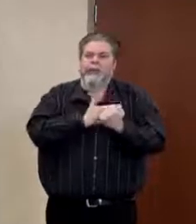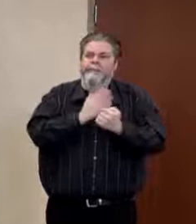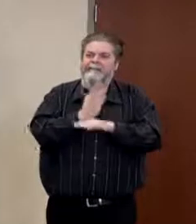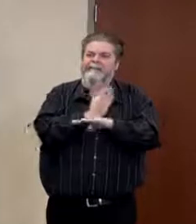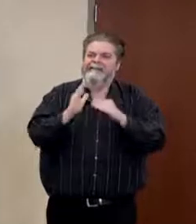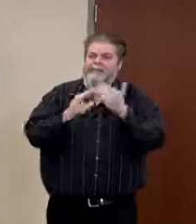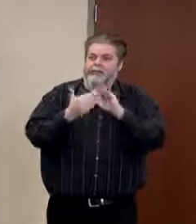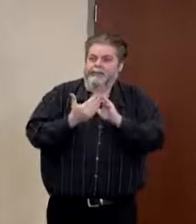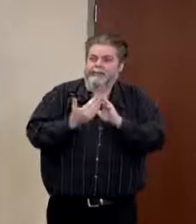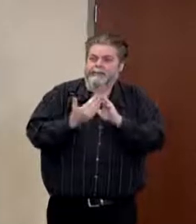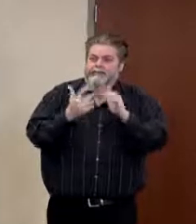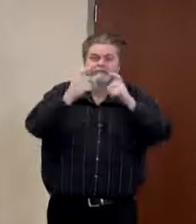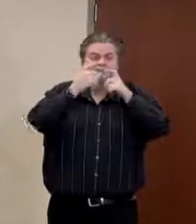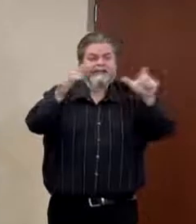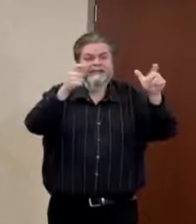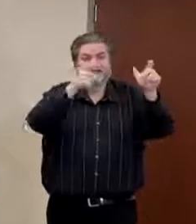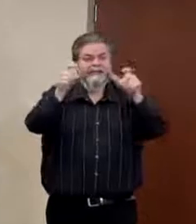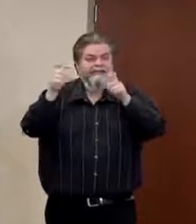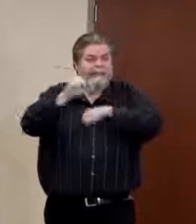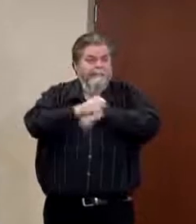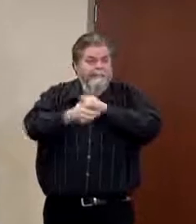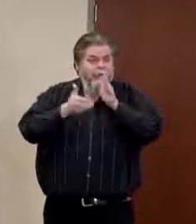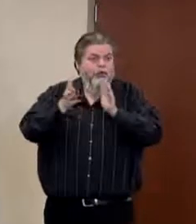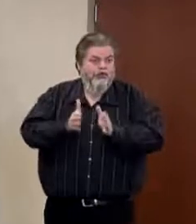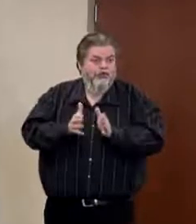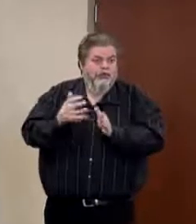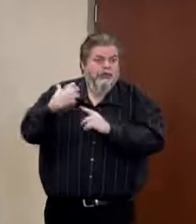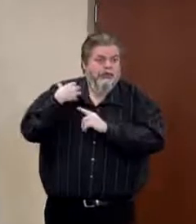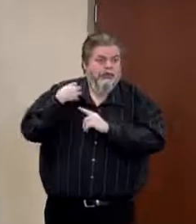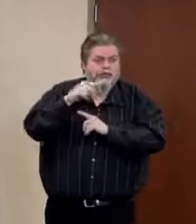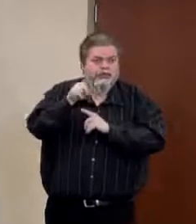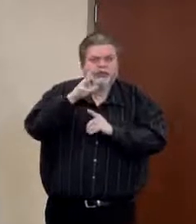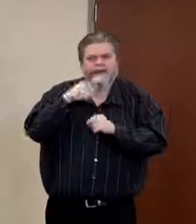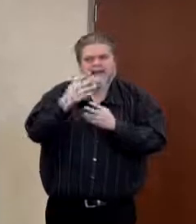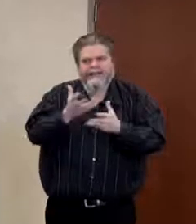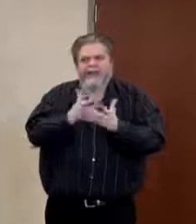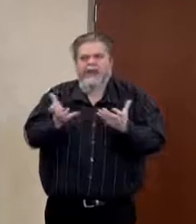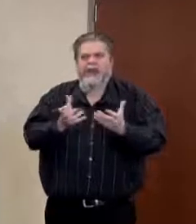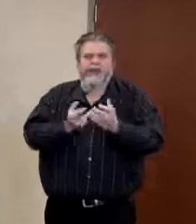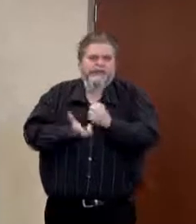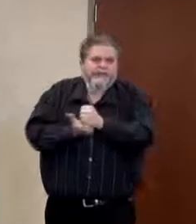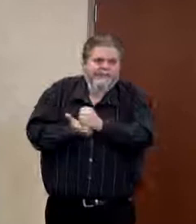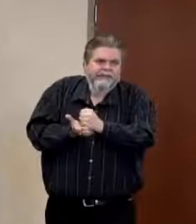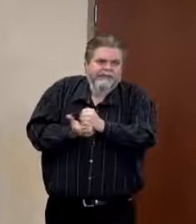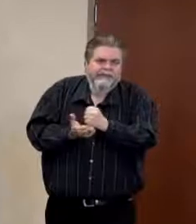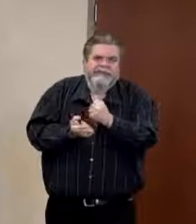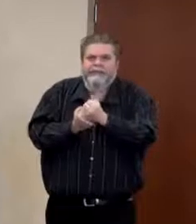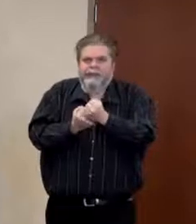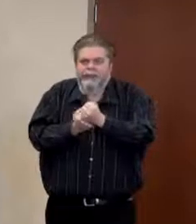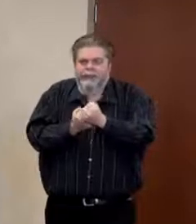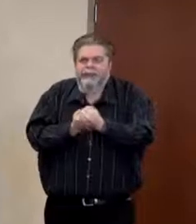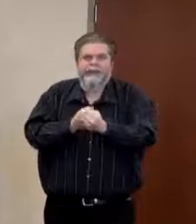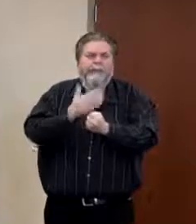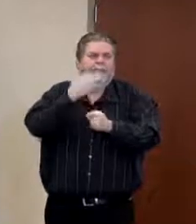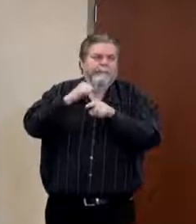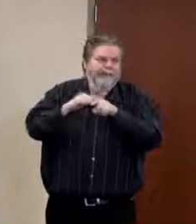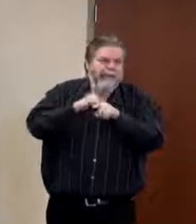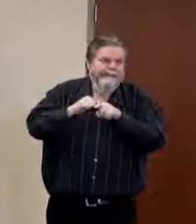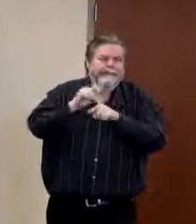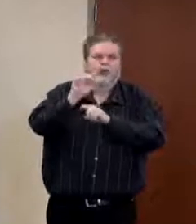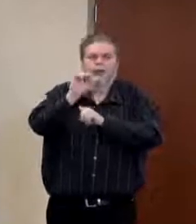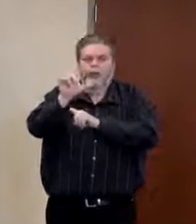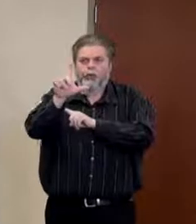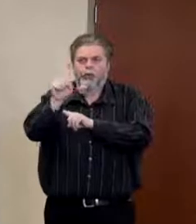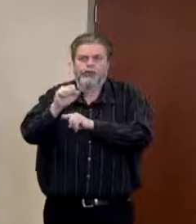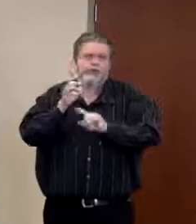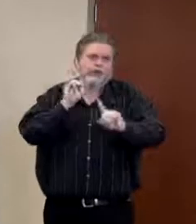community, specifically some of our larger employers, to be giving them a lot of resources, best practices, and tools, including on-site